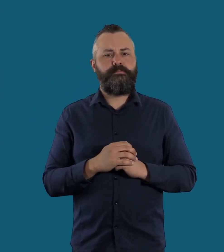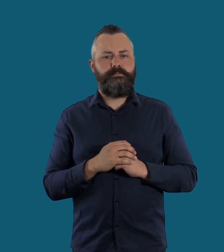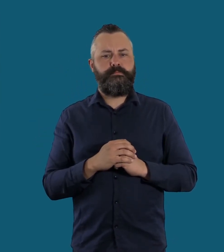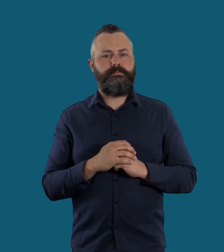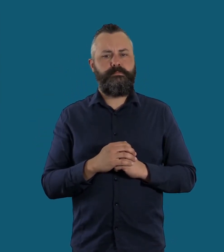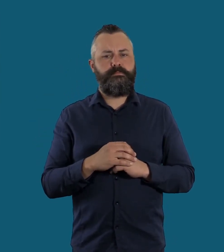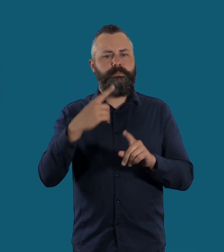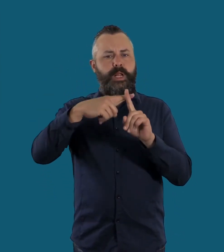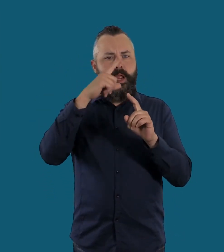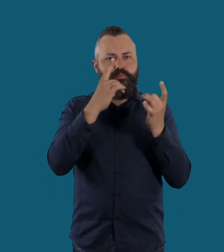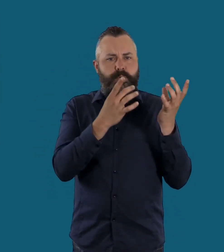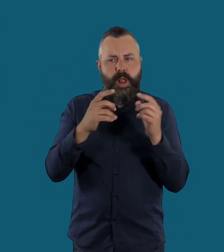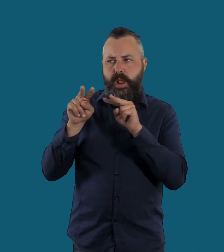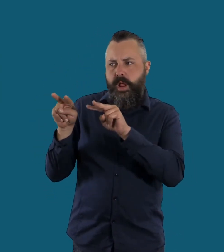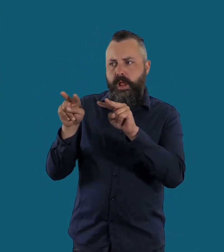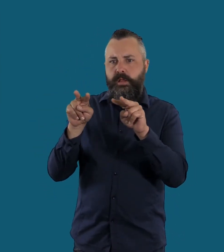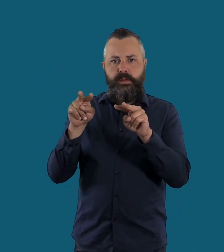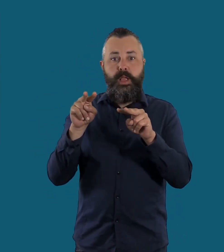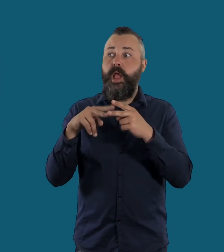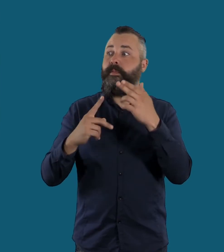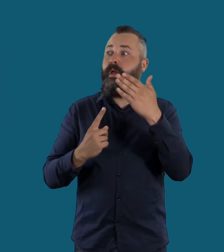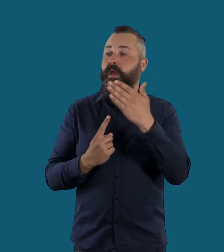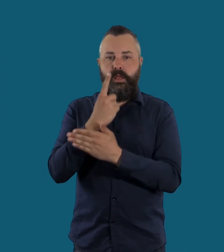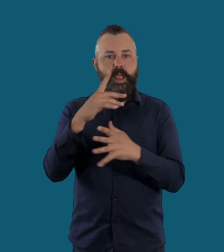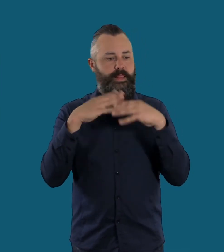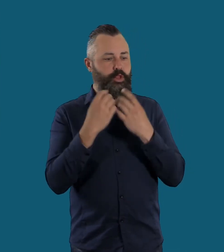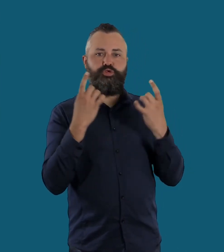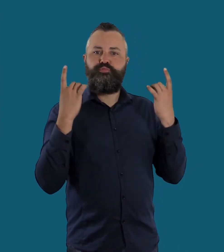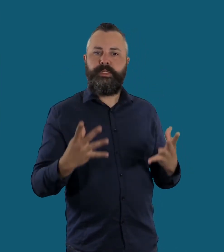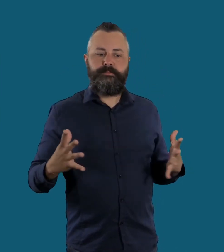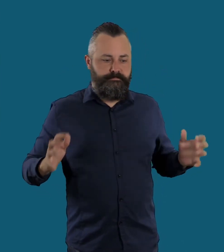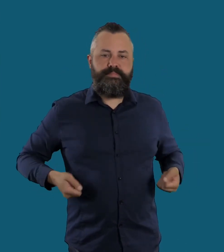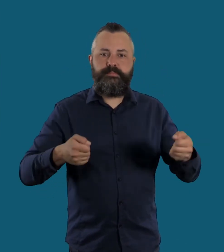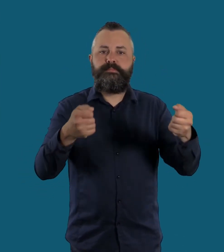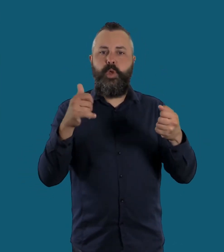This will help you to prepare and decide what to do. Make sure you are prepared to take action.